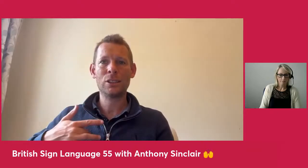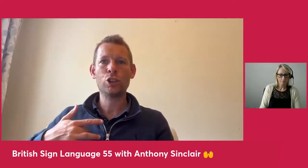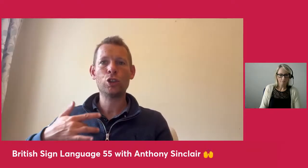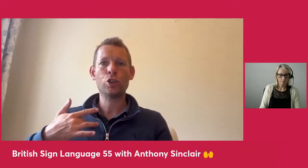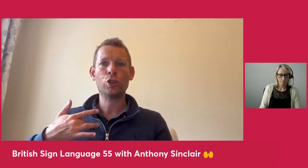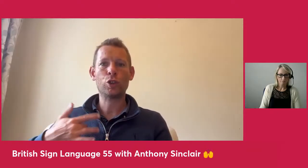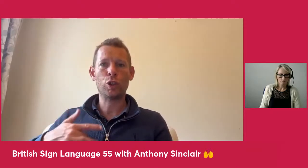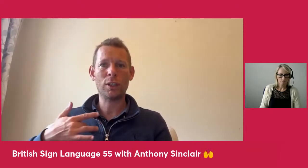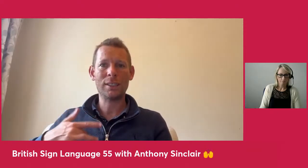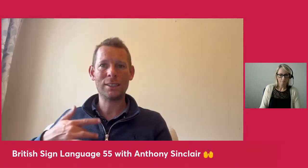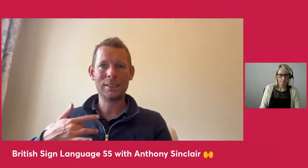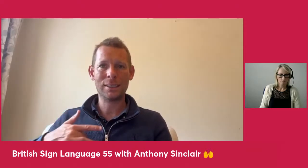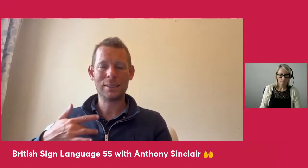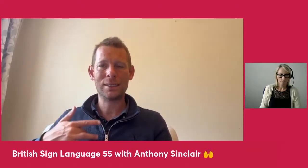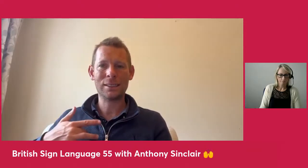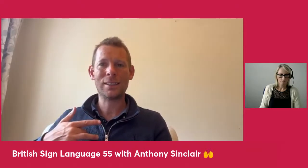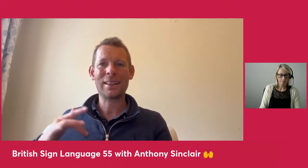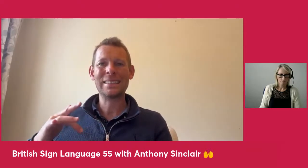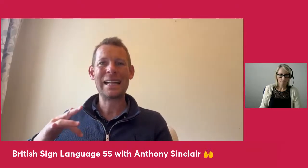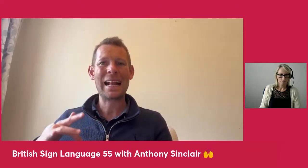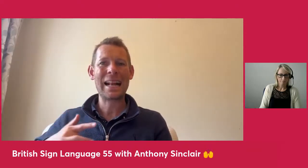toilet.